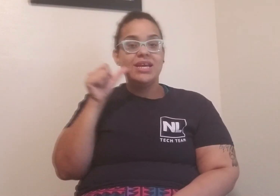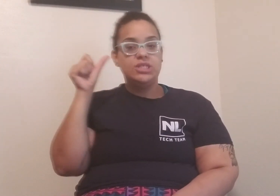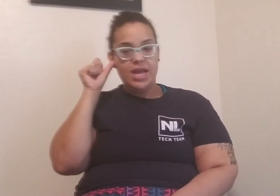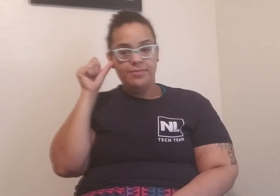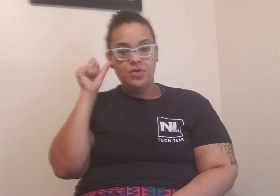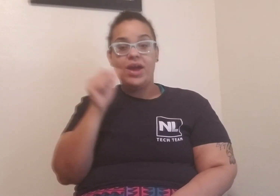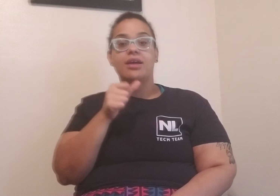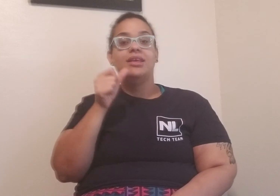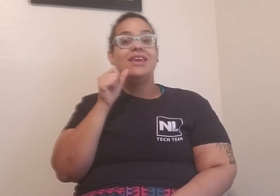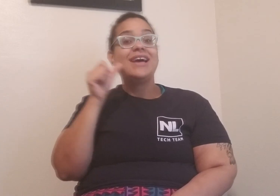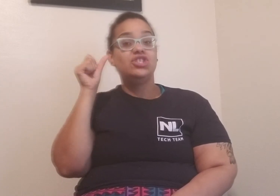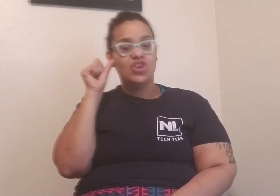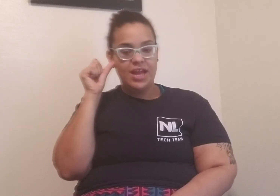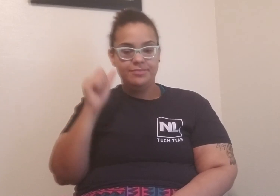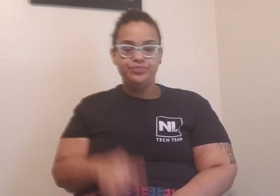yesterday, okay? Yesterday.